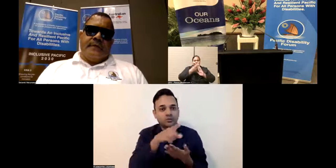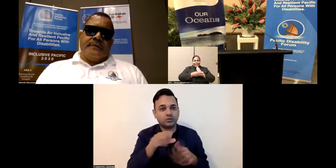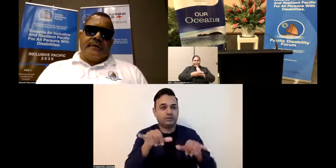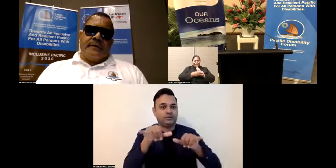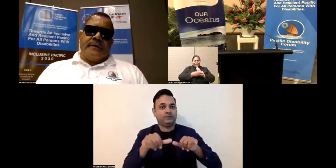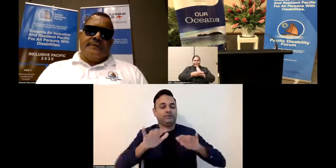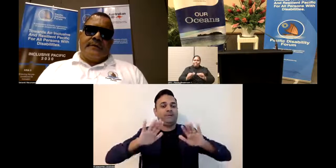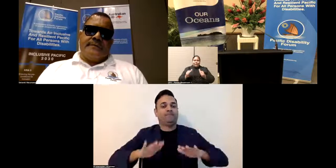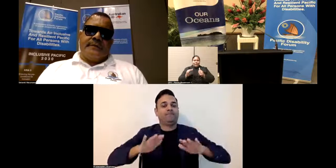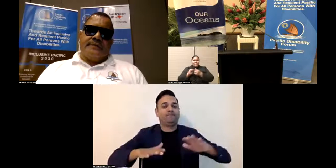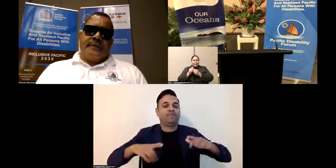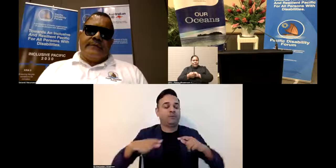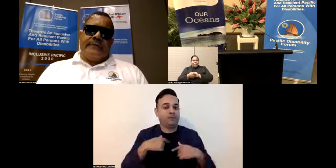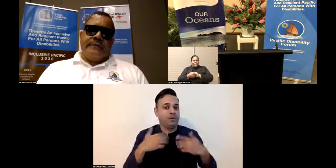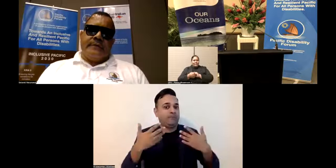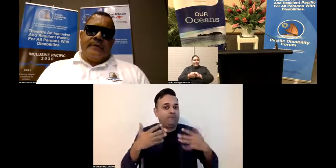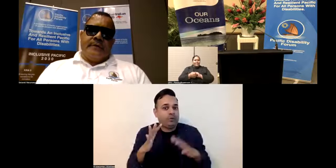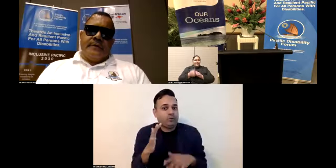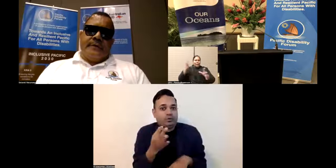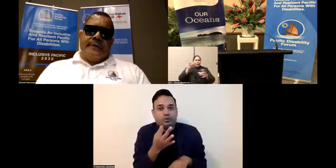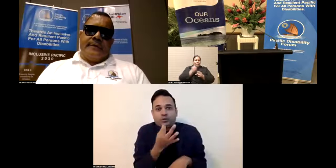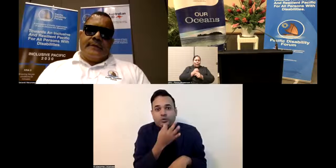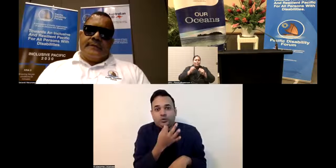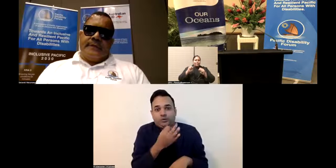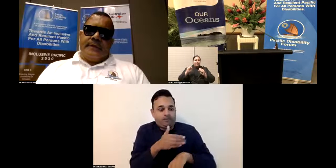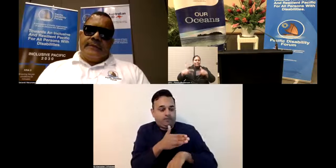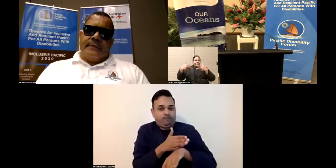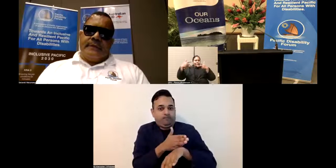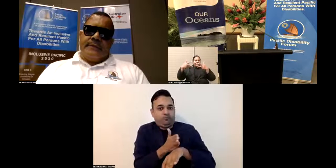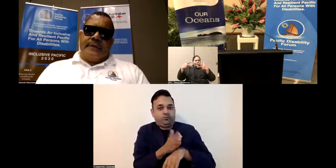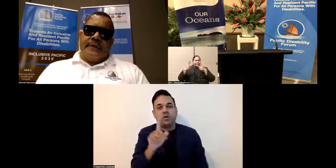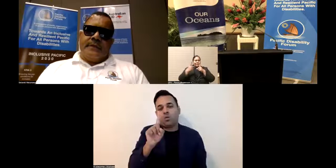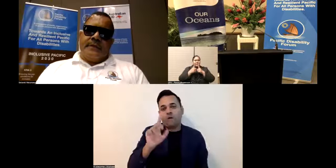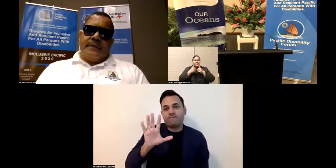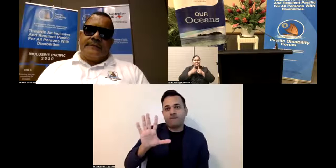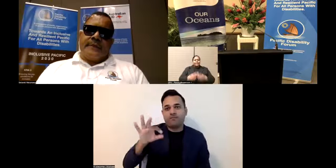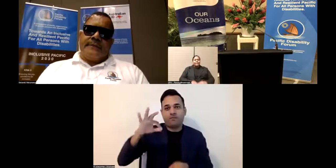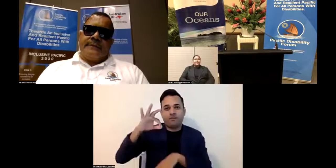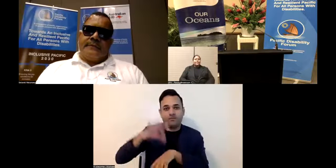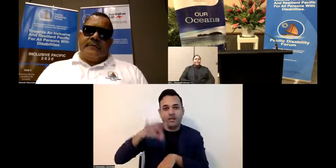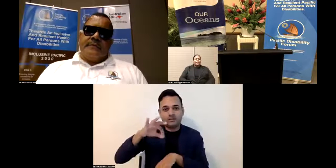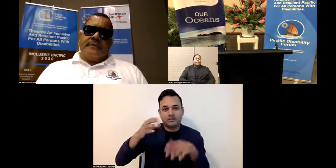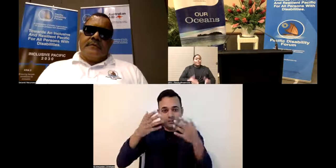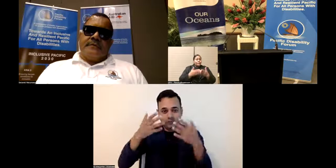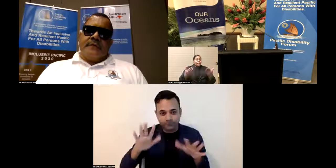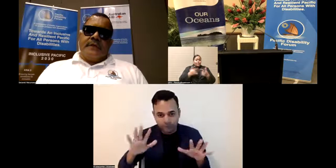had taken on ourselves and shared with you earlier that we have an